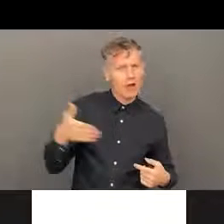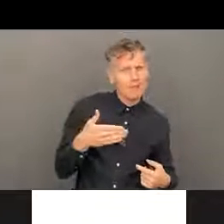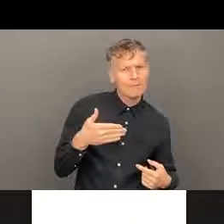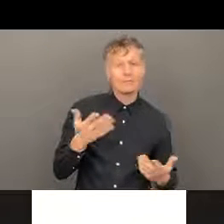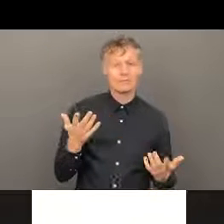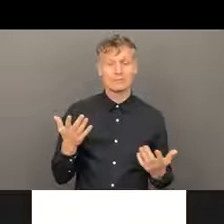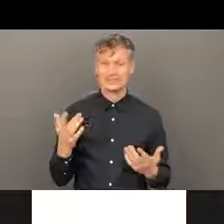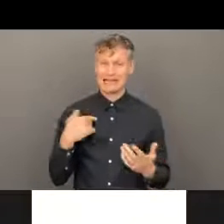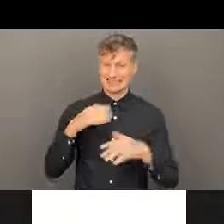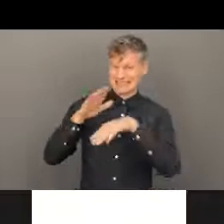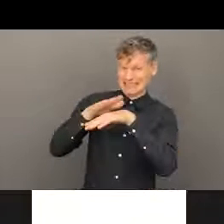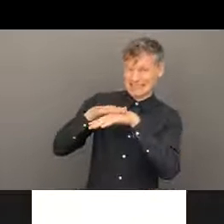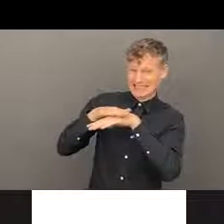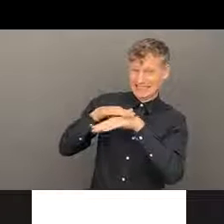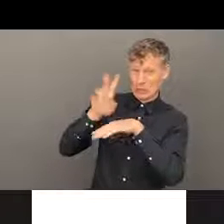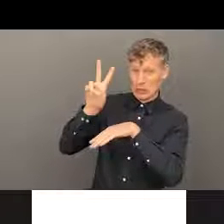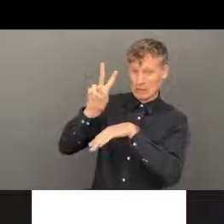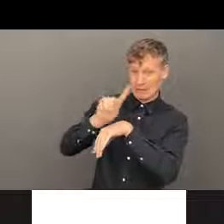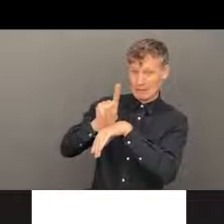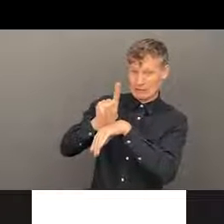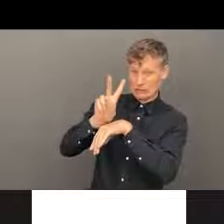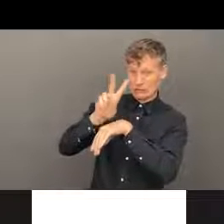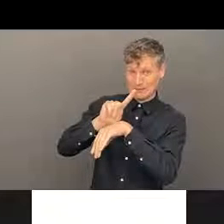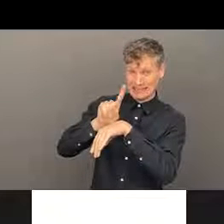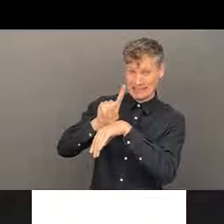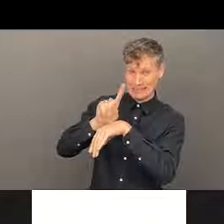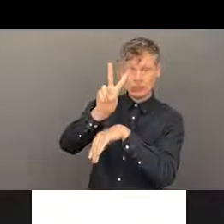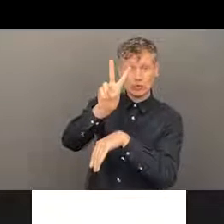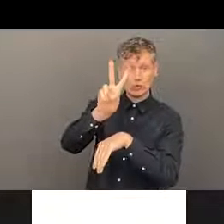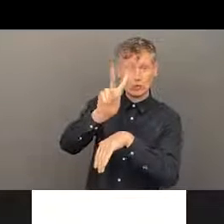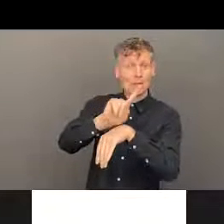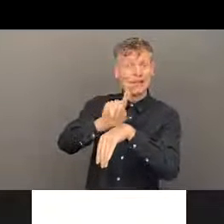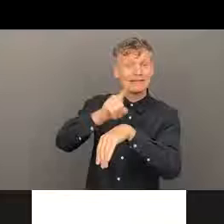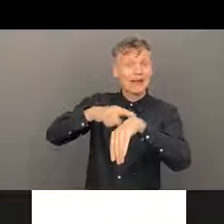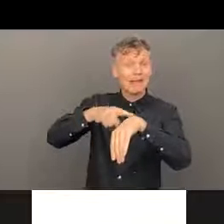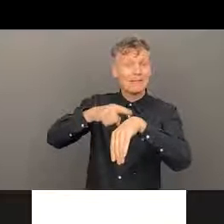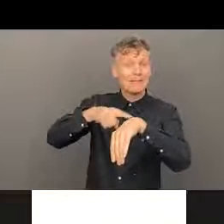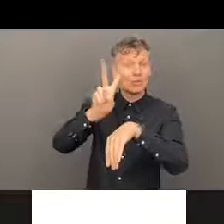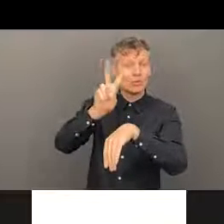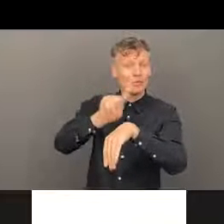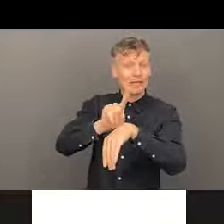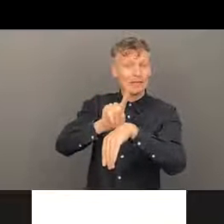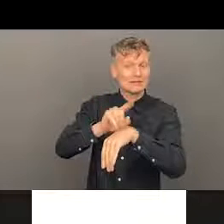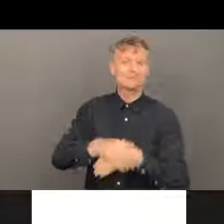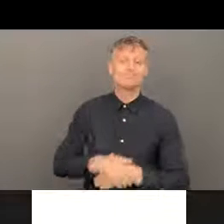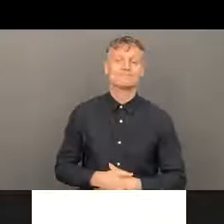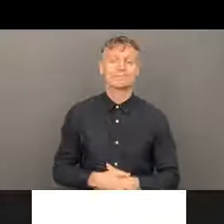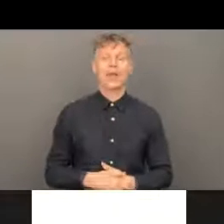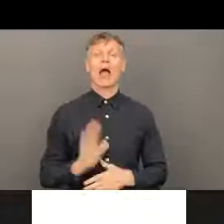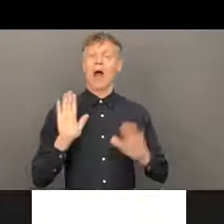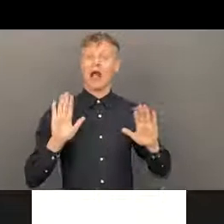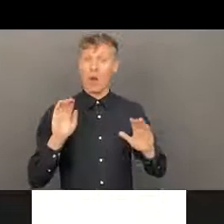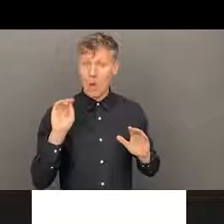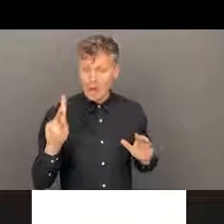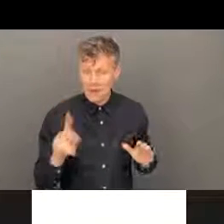Sorry, I didn't hear that. Just 2 minutes, 2-minute time warning. Oh, okay.